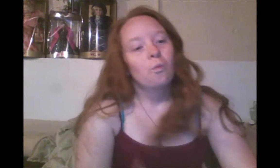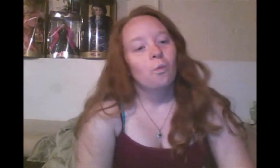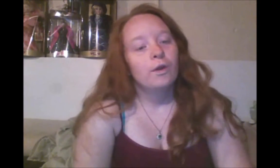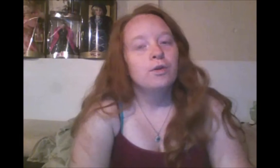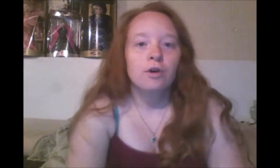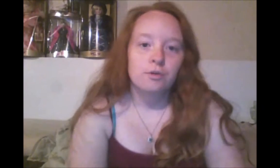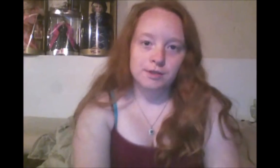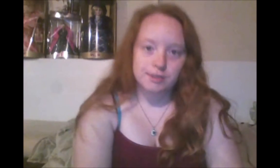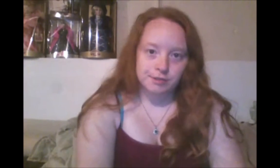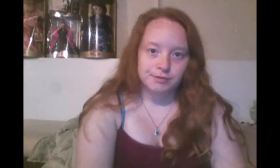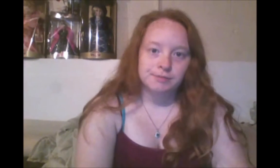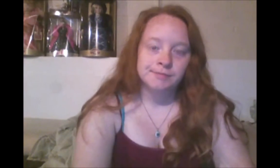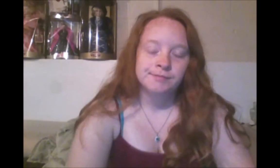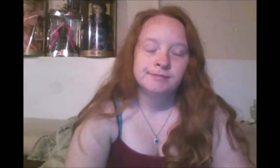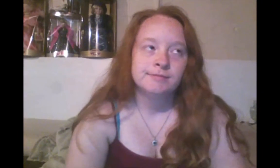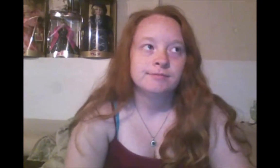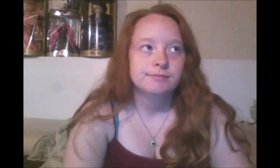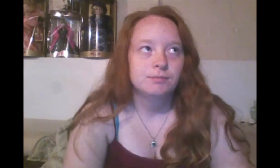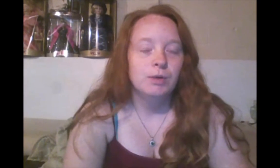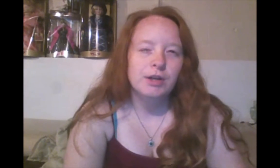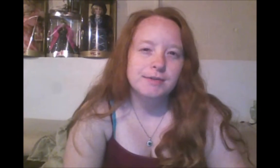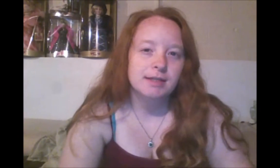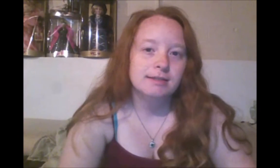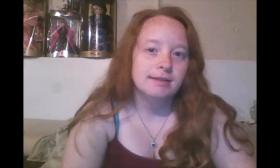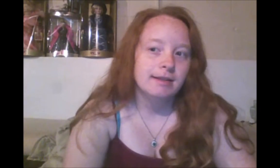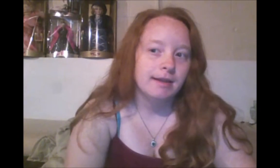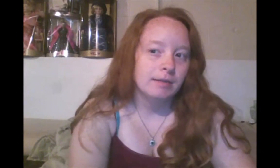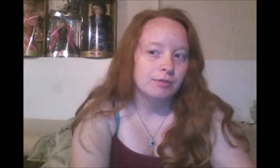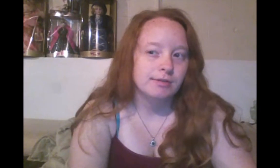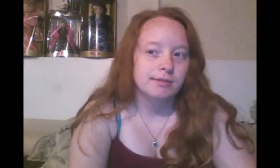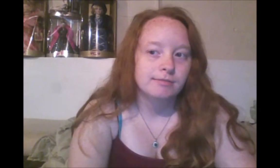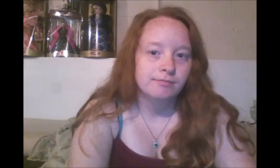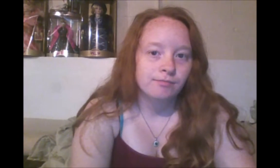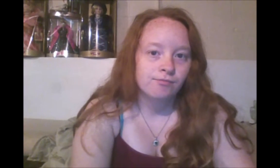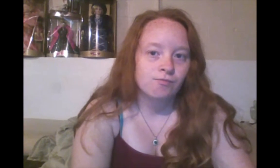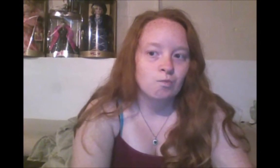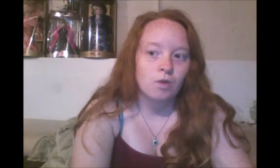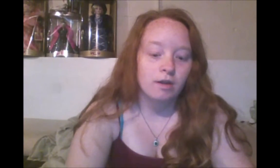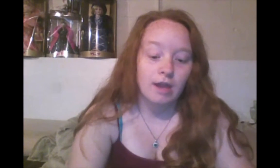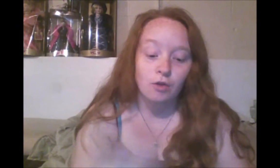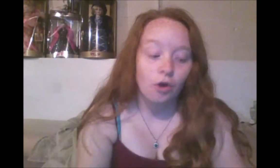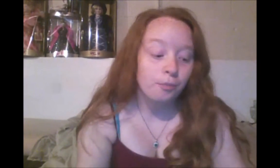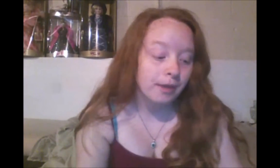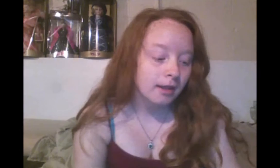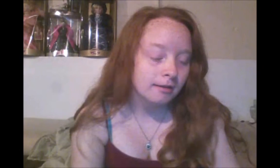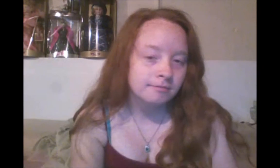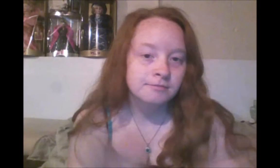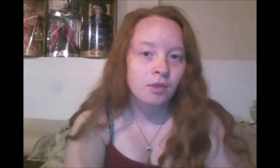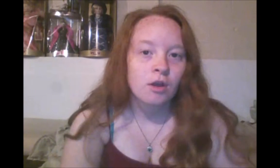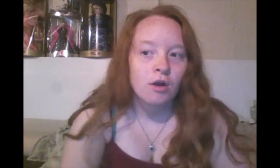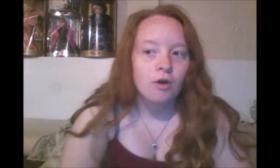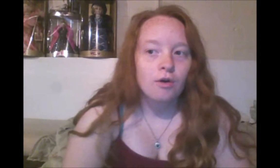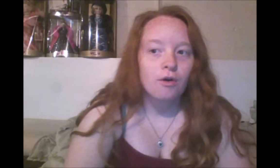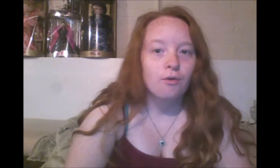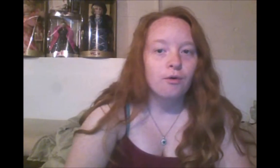When you go to a zoo, where do you tend to see the animals? Are they on the open?